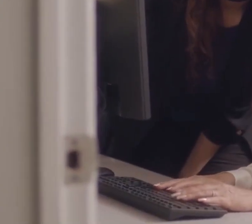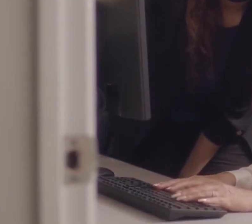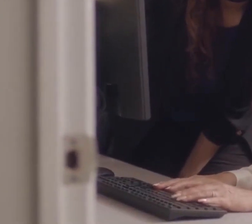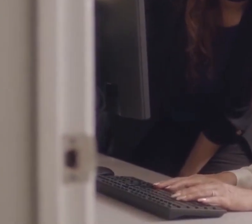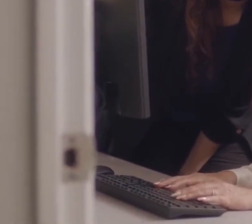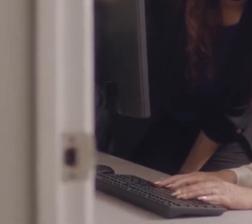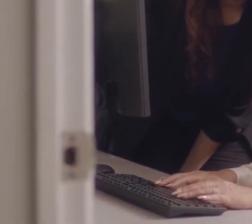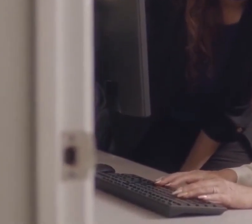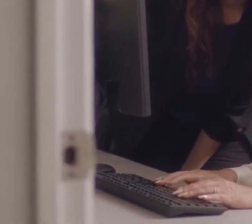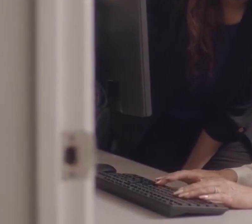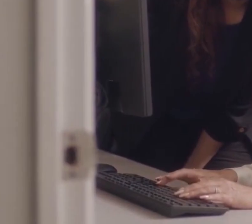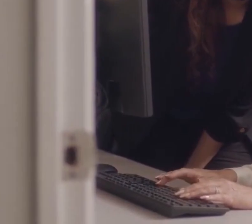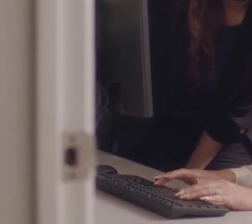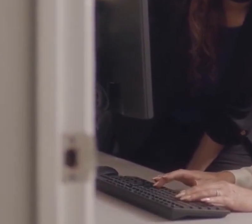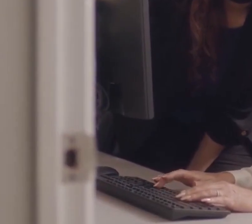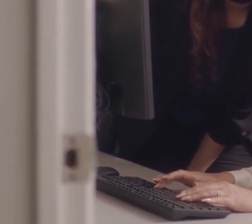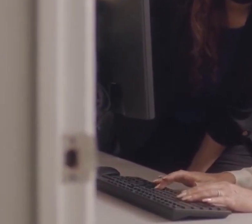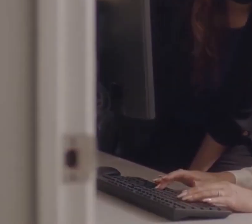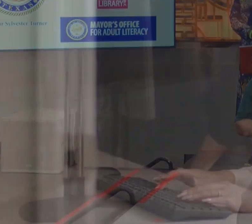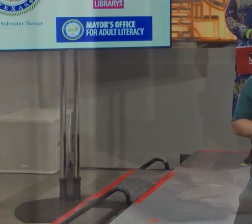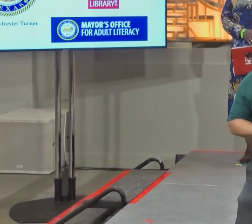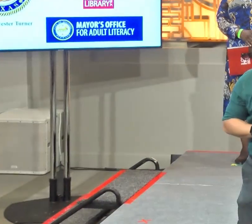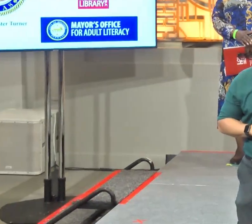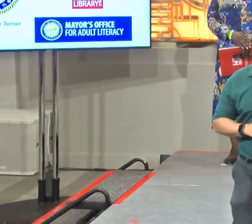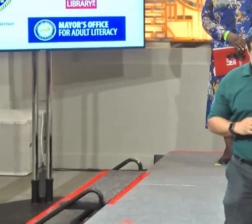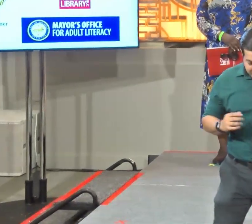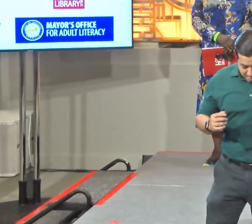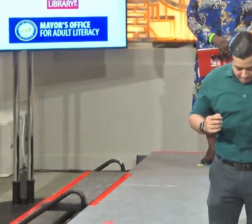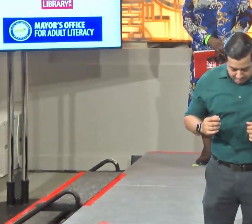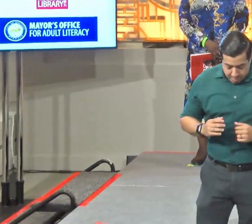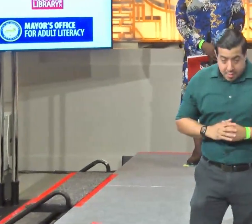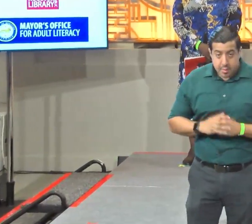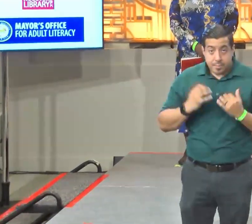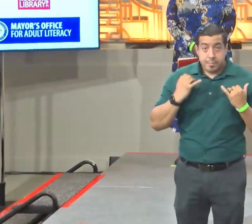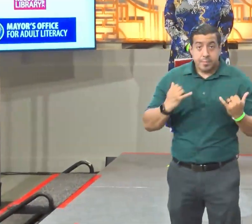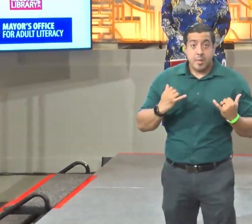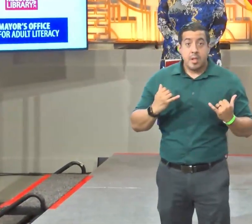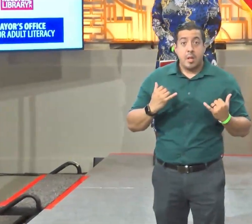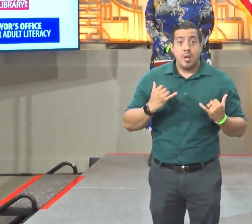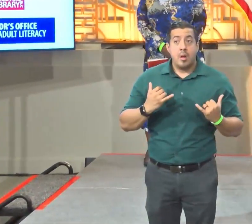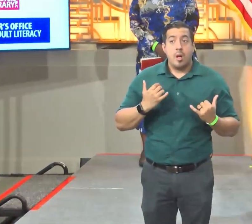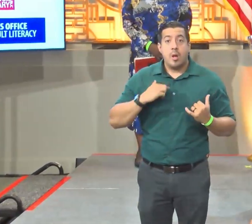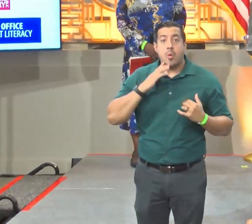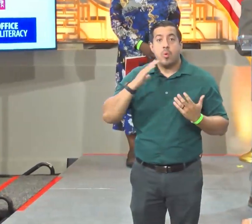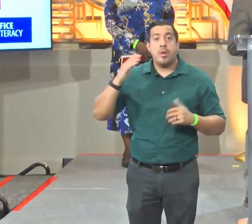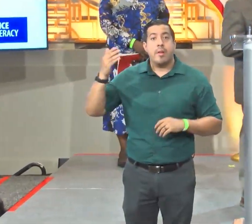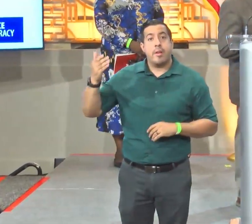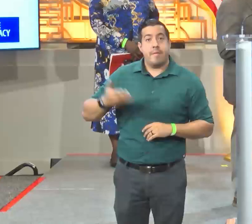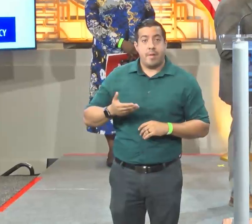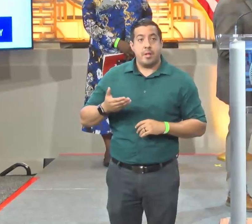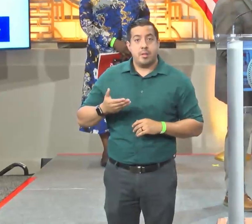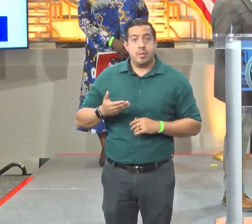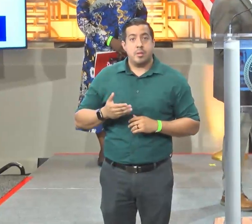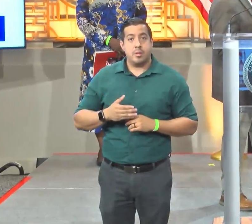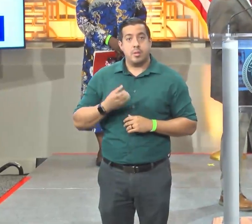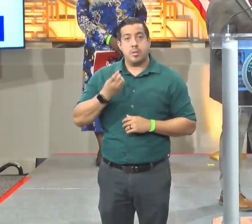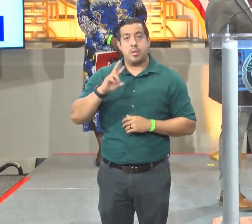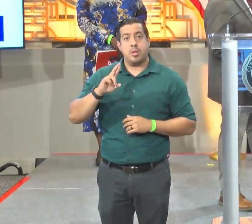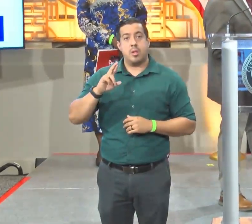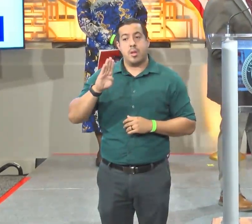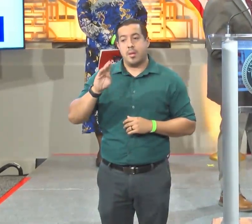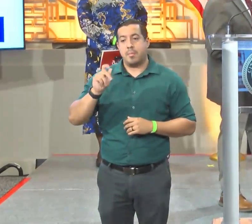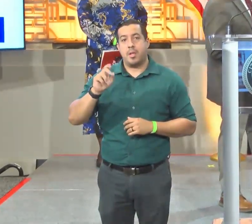skills, the opportunity to break the cycle. And now I would like to invite to the podium Dr.